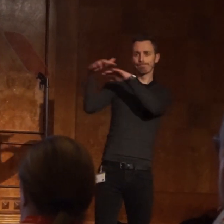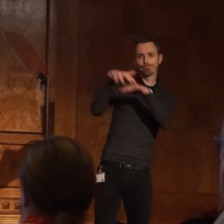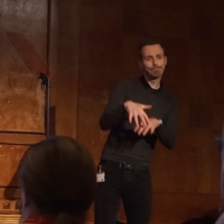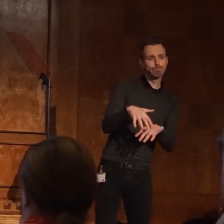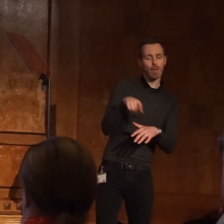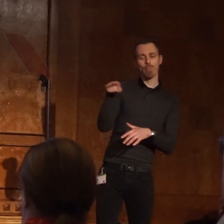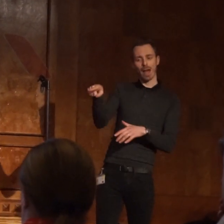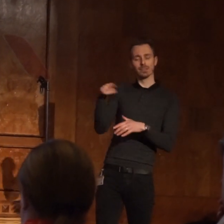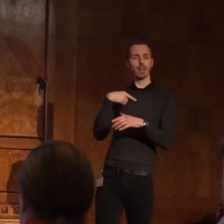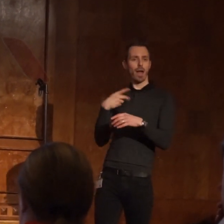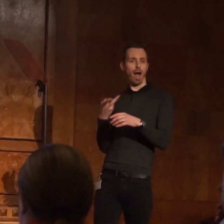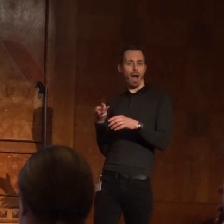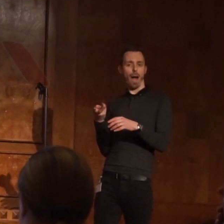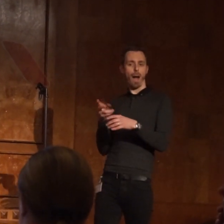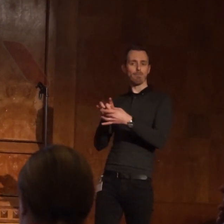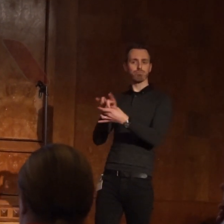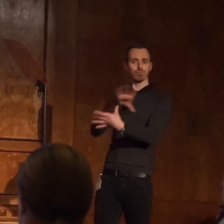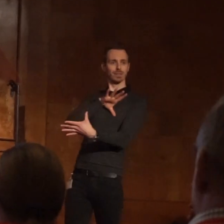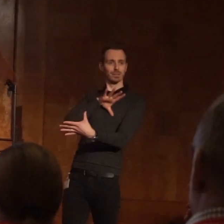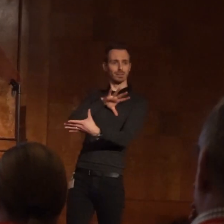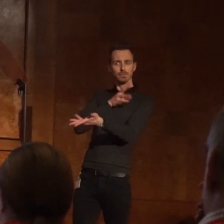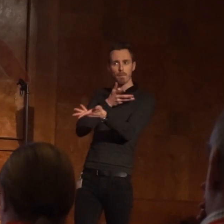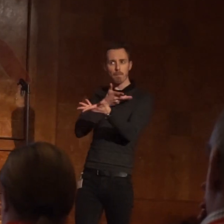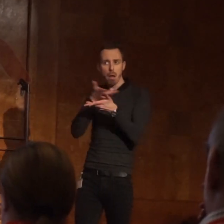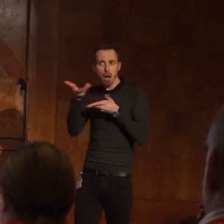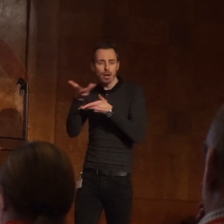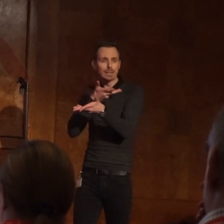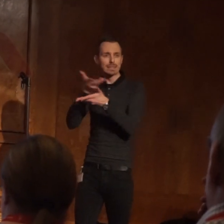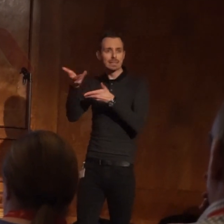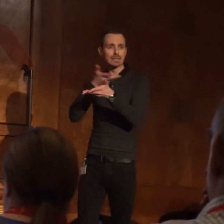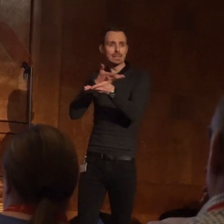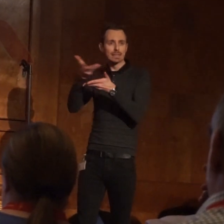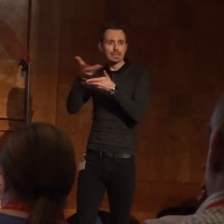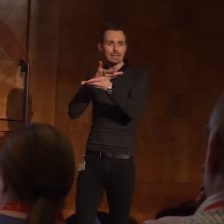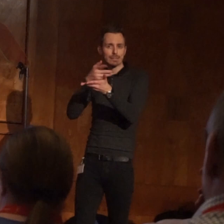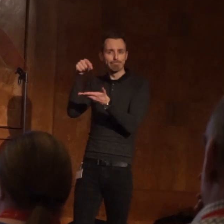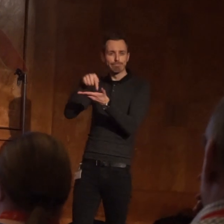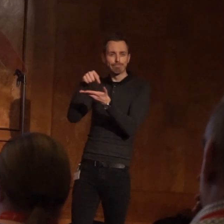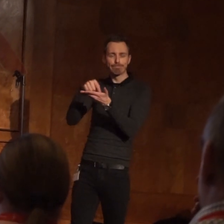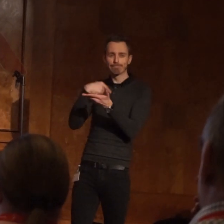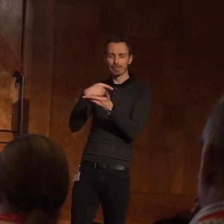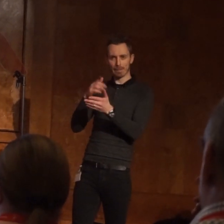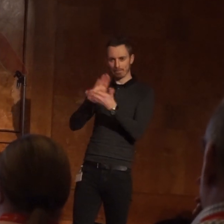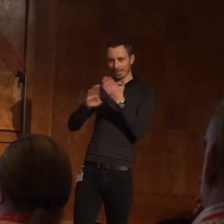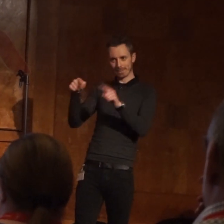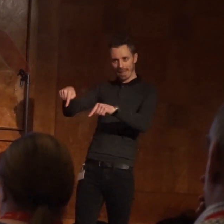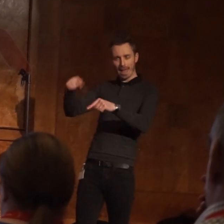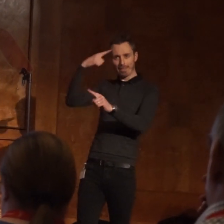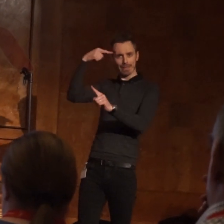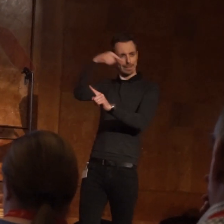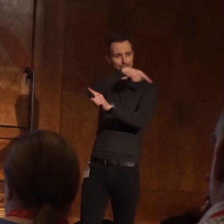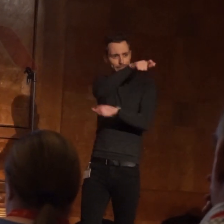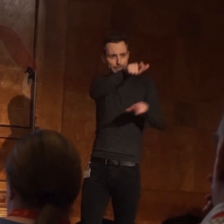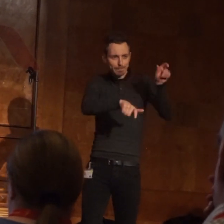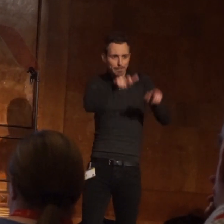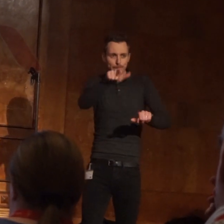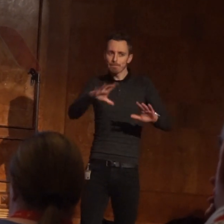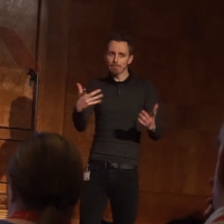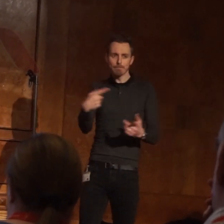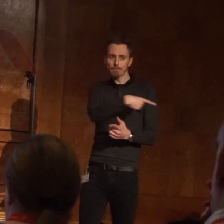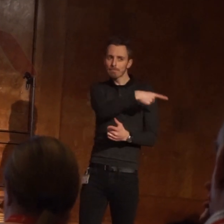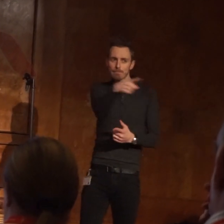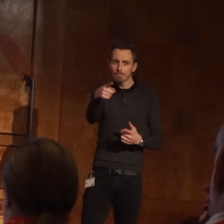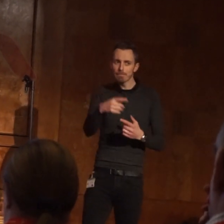bargaining chip is completely inhumane. But in the light of the last 7 years of government, no surprise